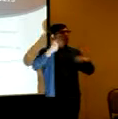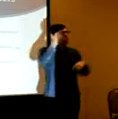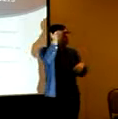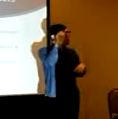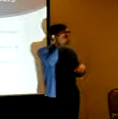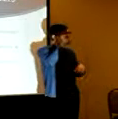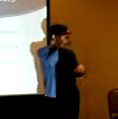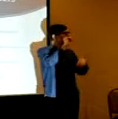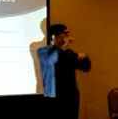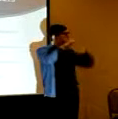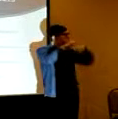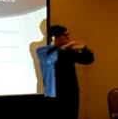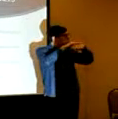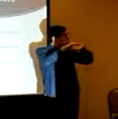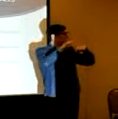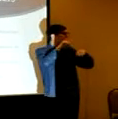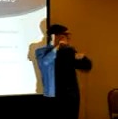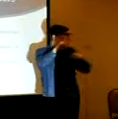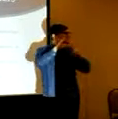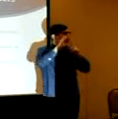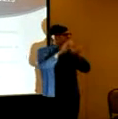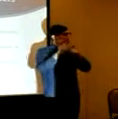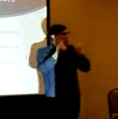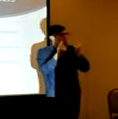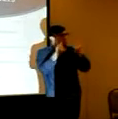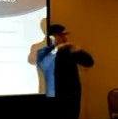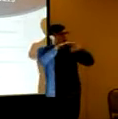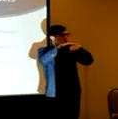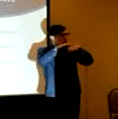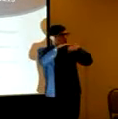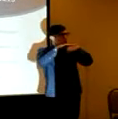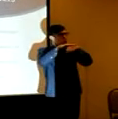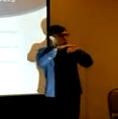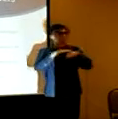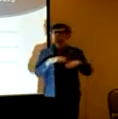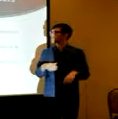can sign, they know a little bit about deaf culture.